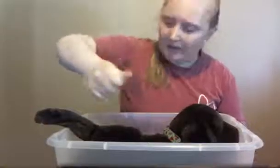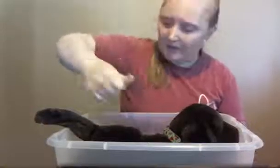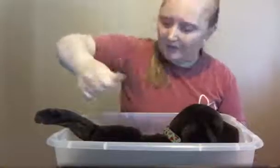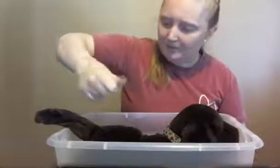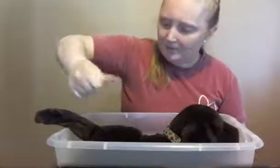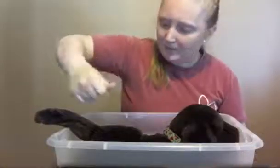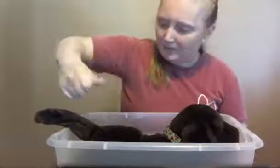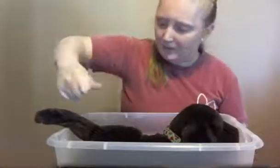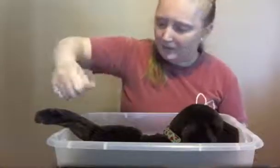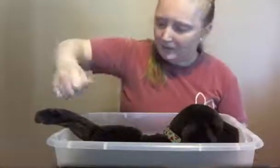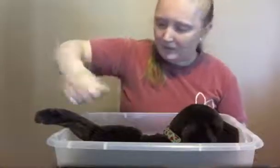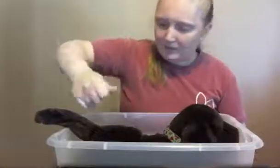him.